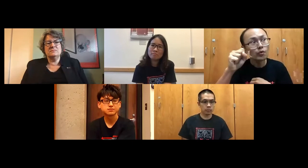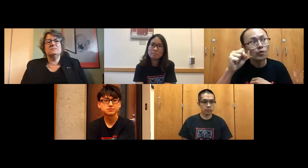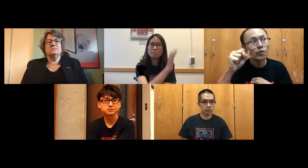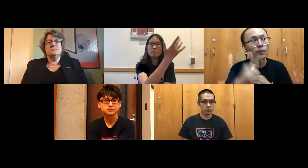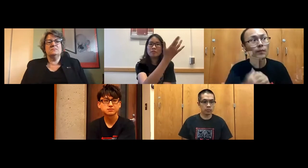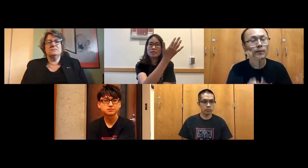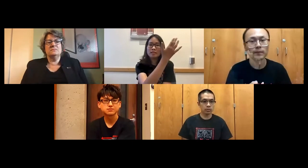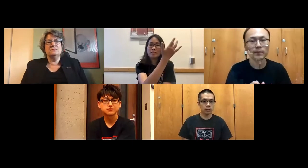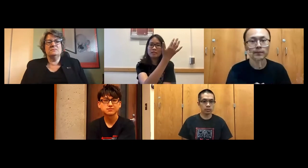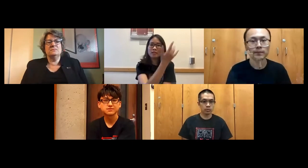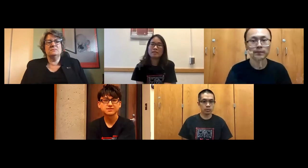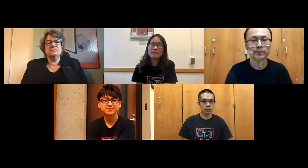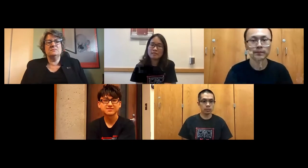And then I went to the high school.